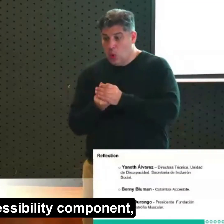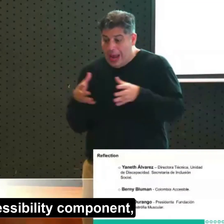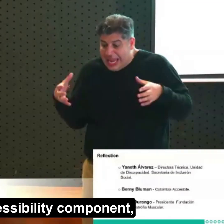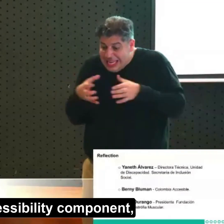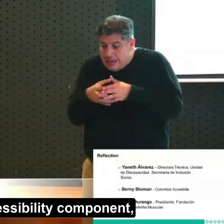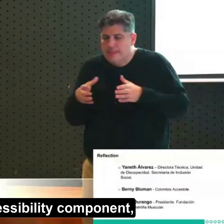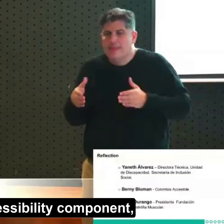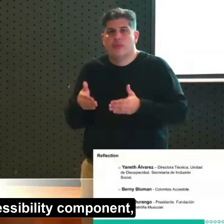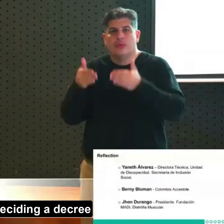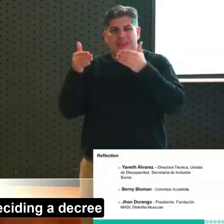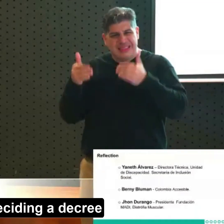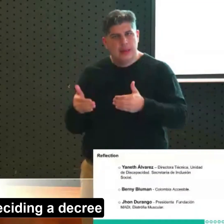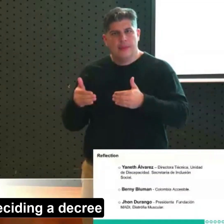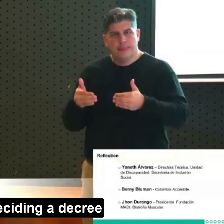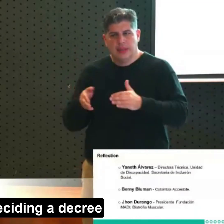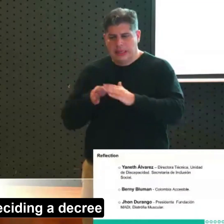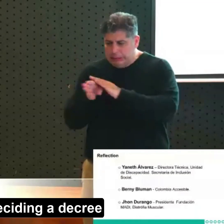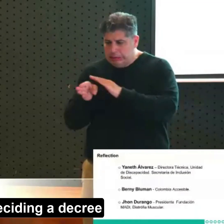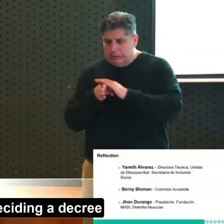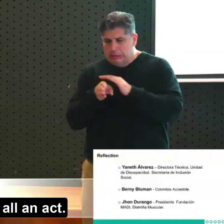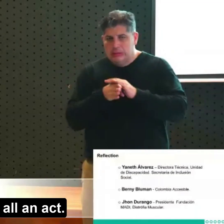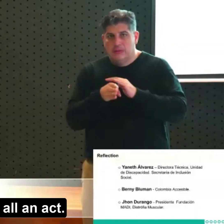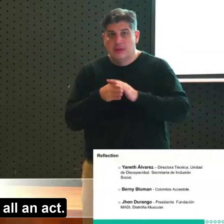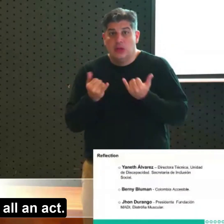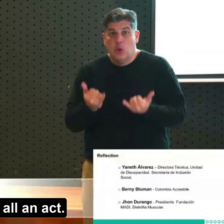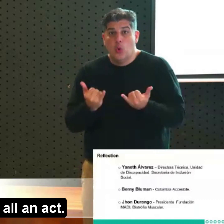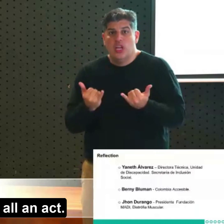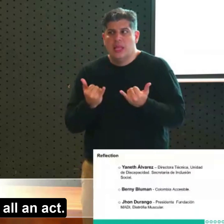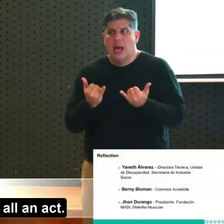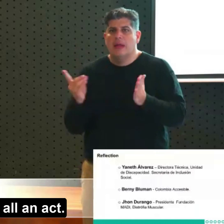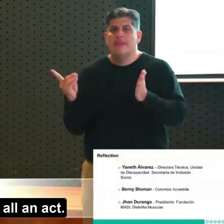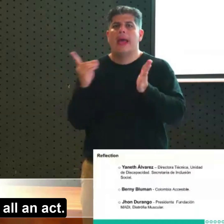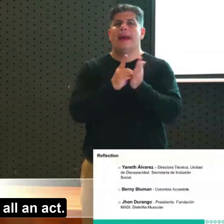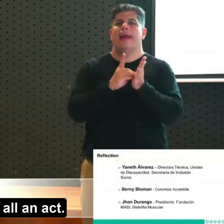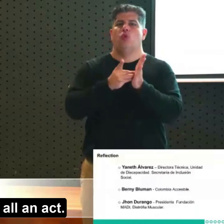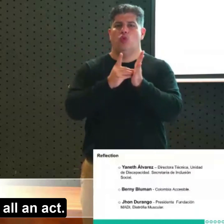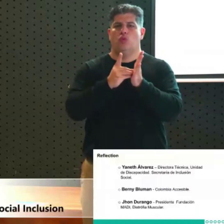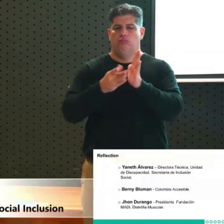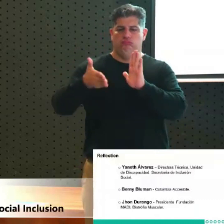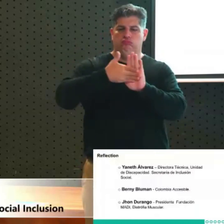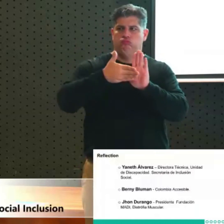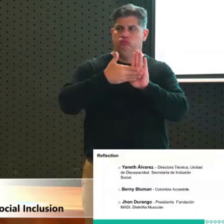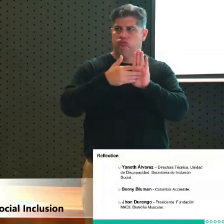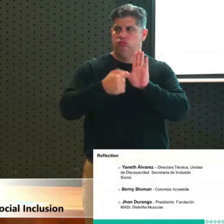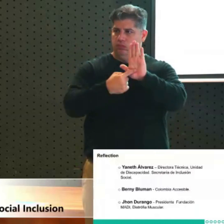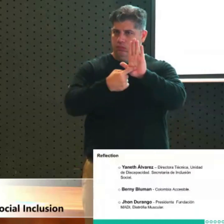and the Accessibility Component, we're designing a decree, a law, an act,